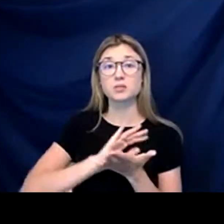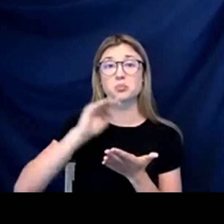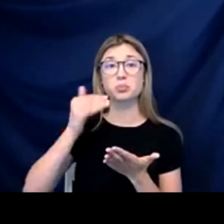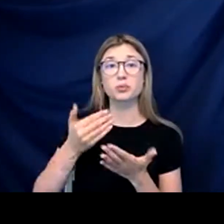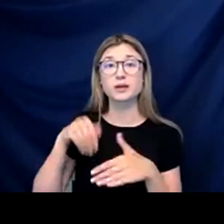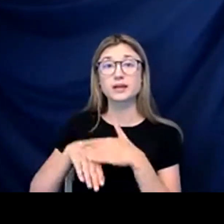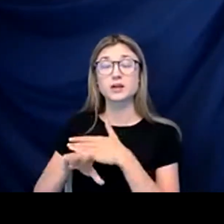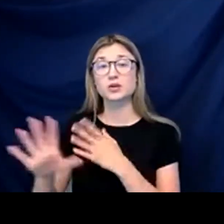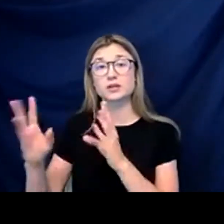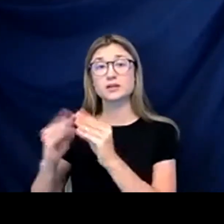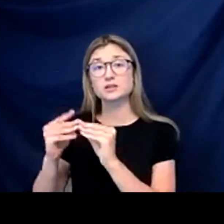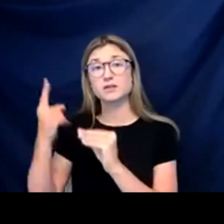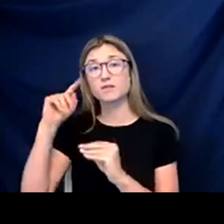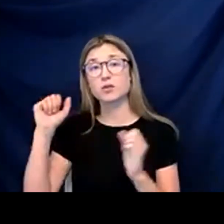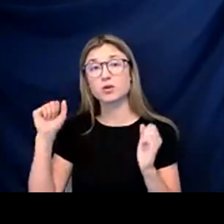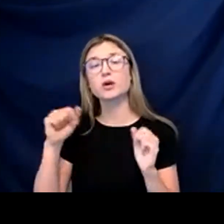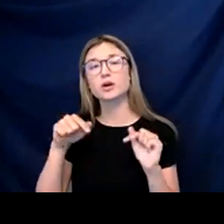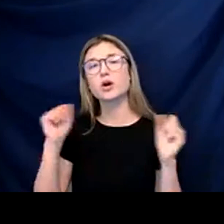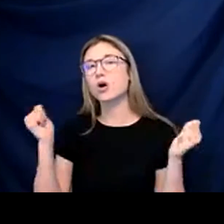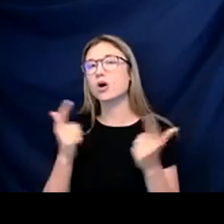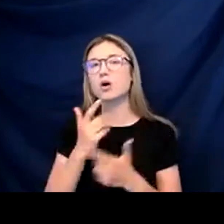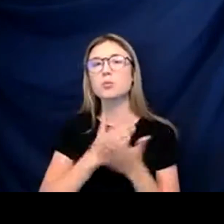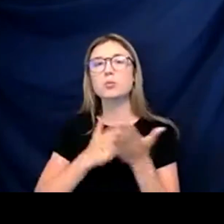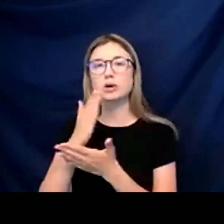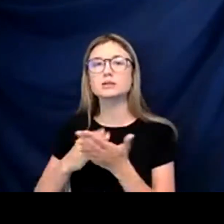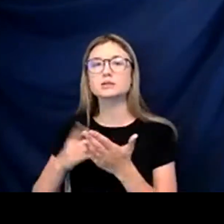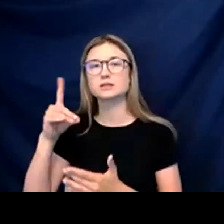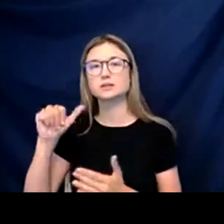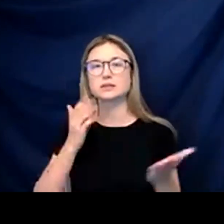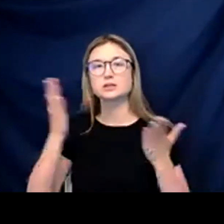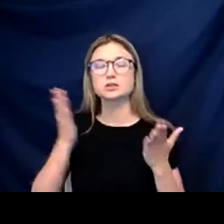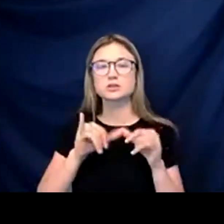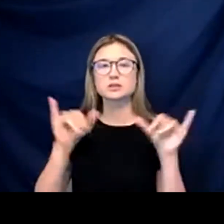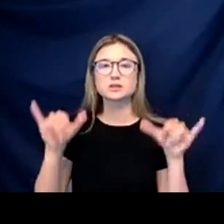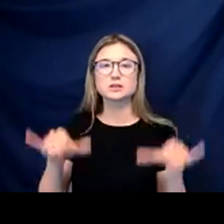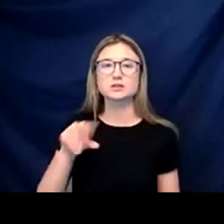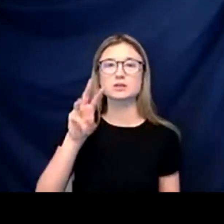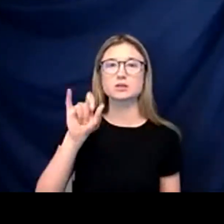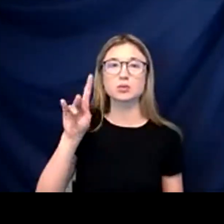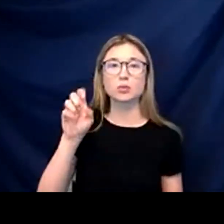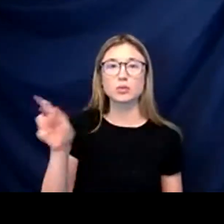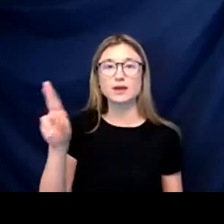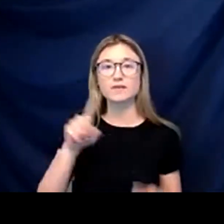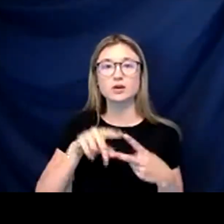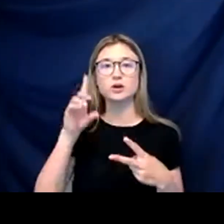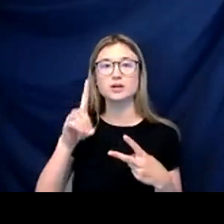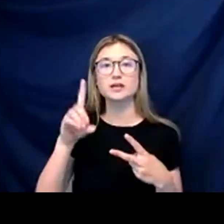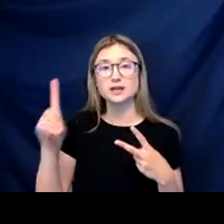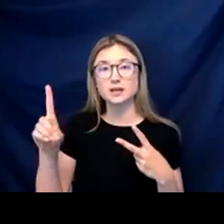all elements of the disability service system. So the waivers, both the DD side and the aging